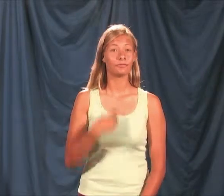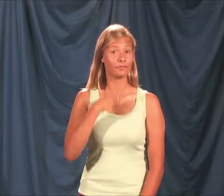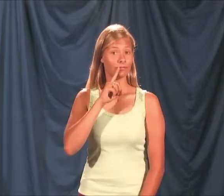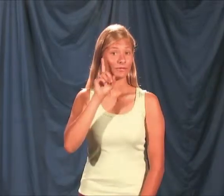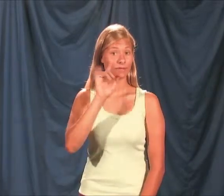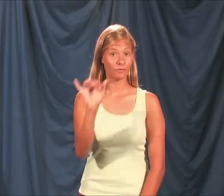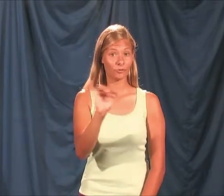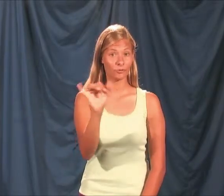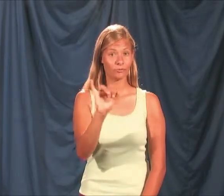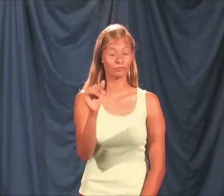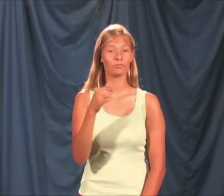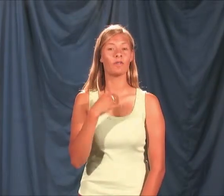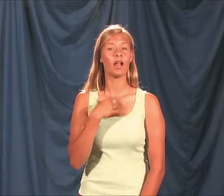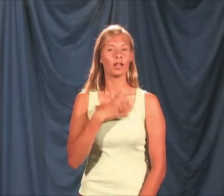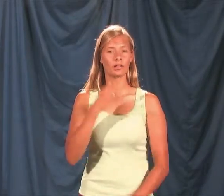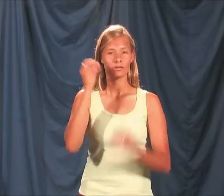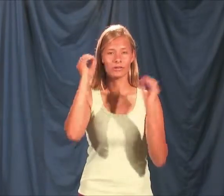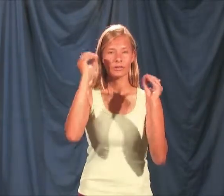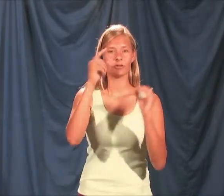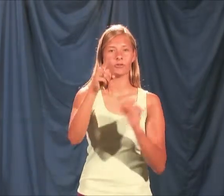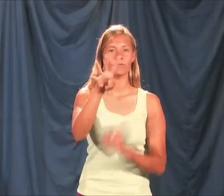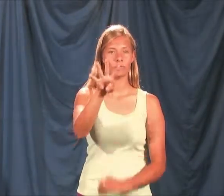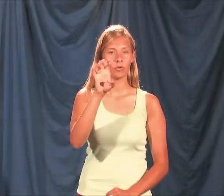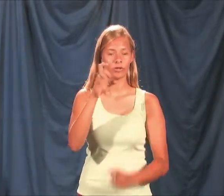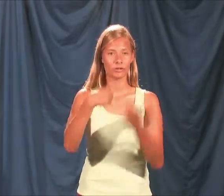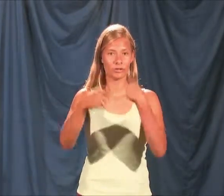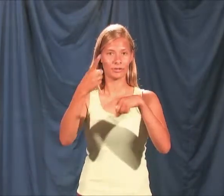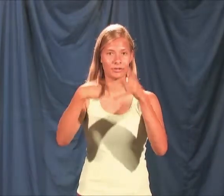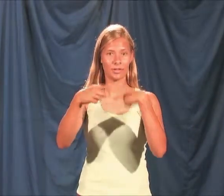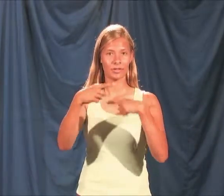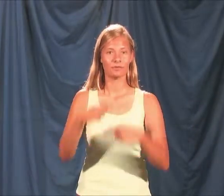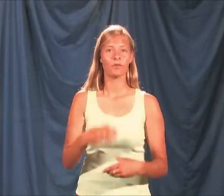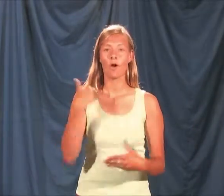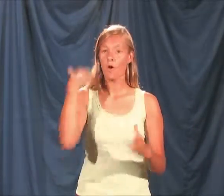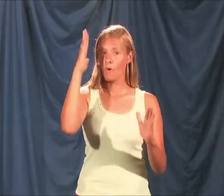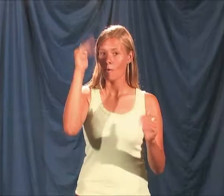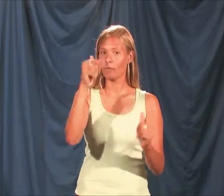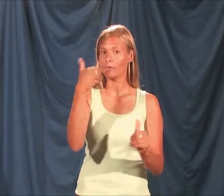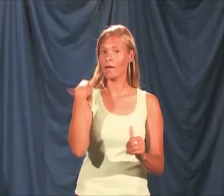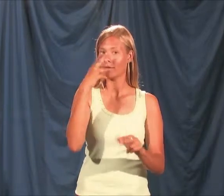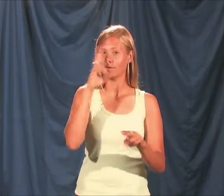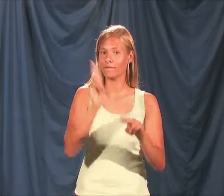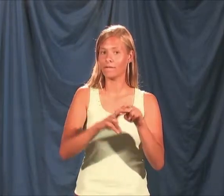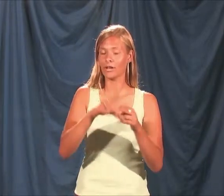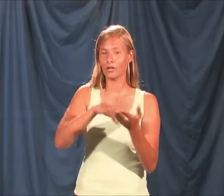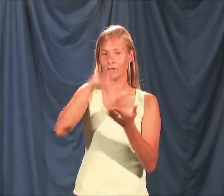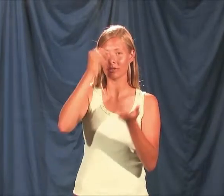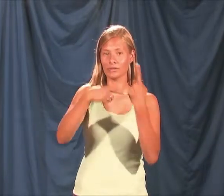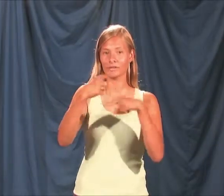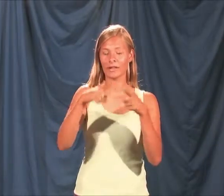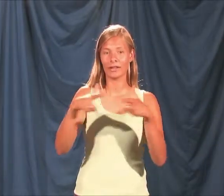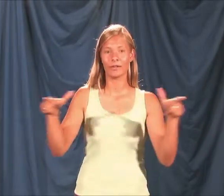I am deaf, and I would like to teach you 400 signs. I hope you have fun learning sign